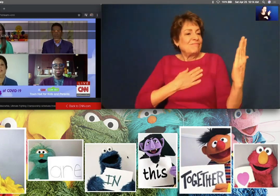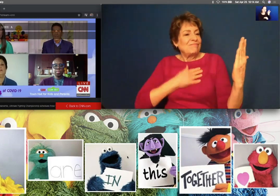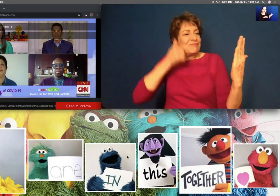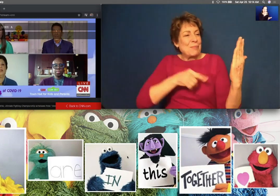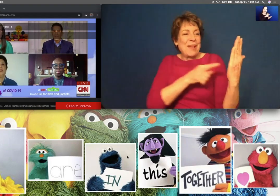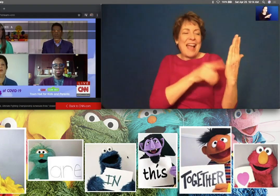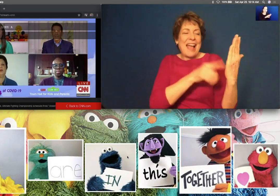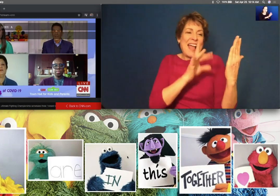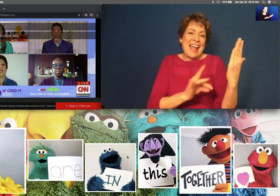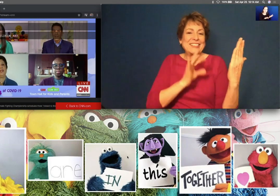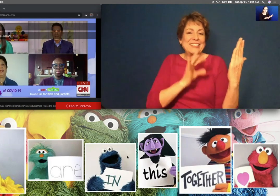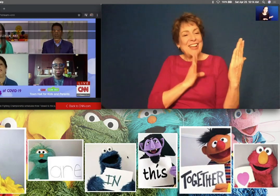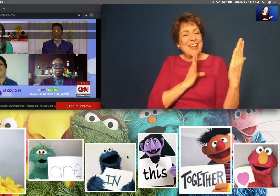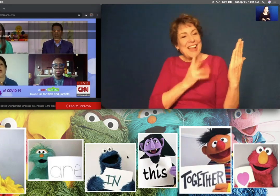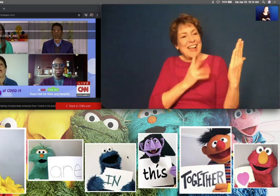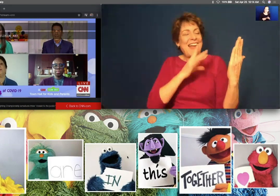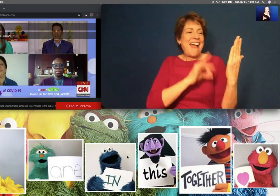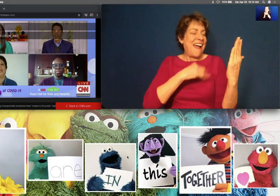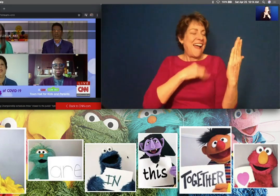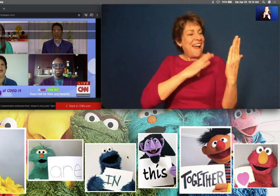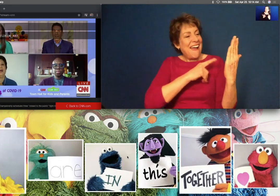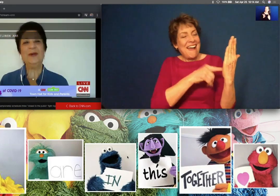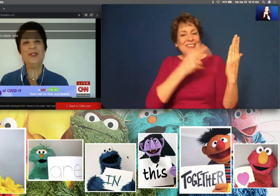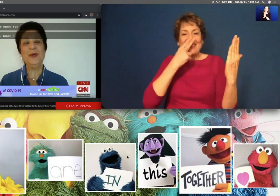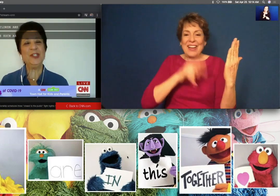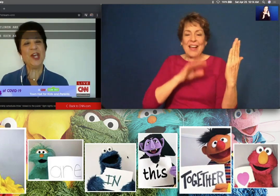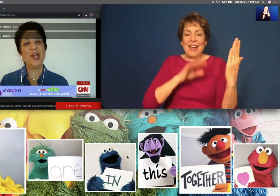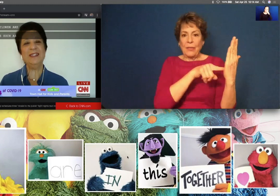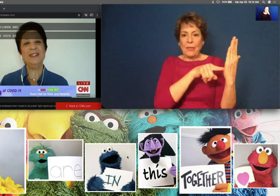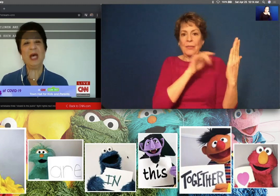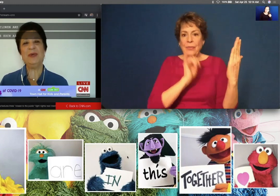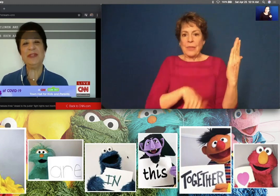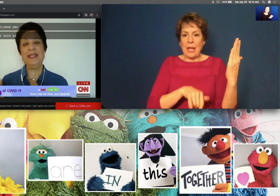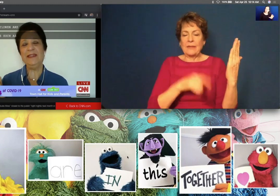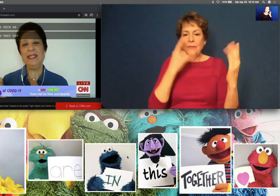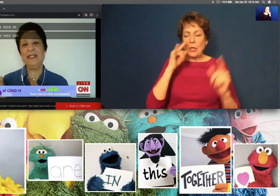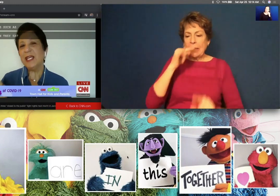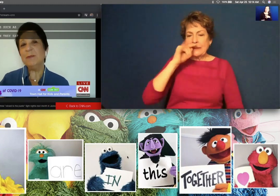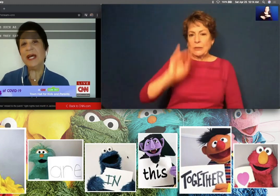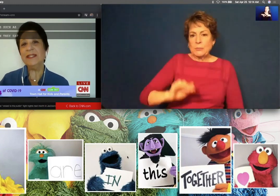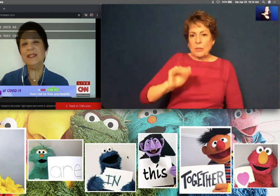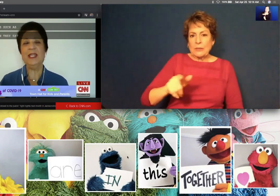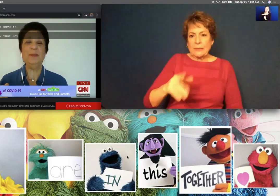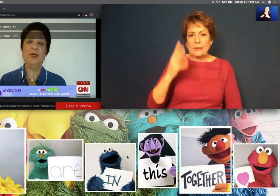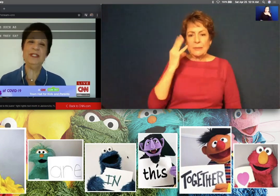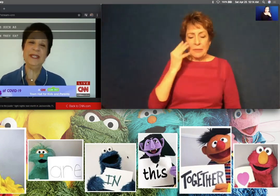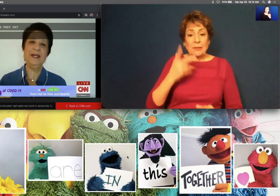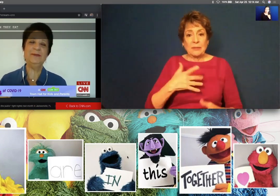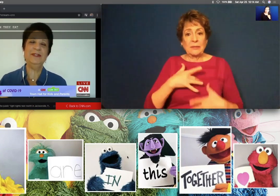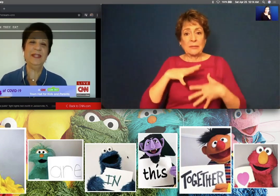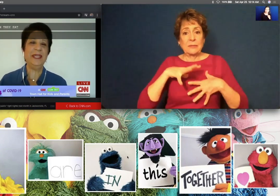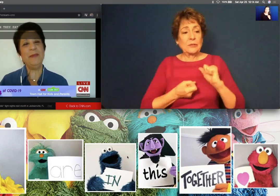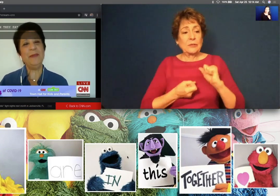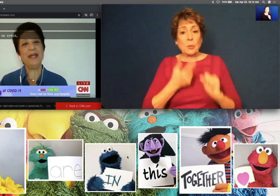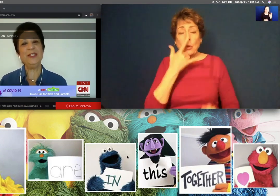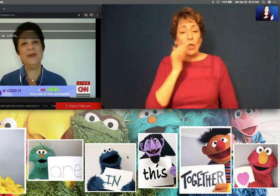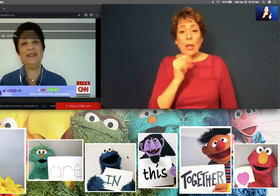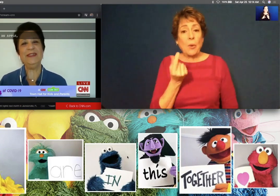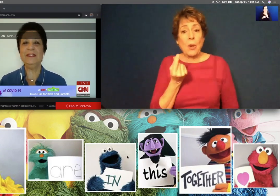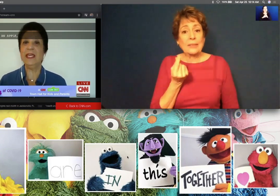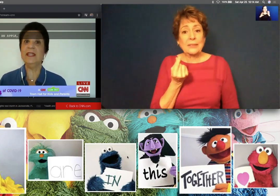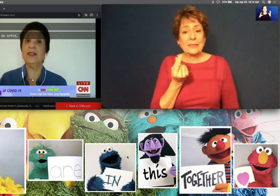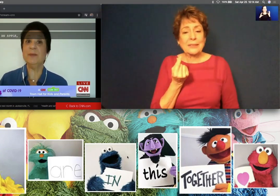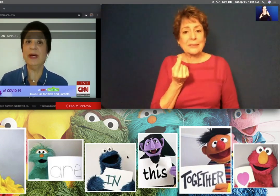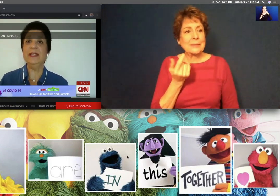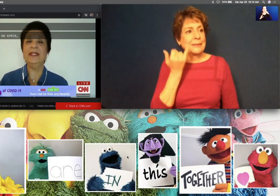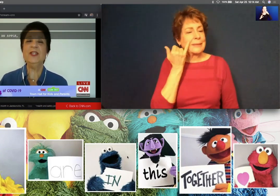grief, it's sort of like when they eat an apple. So when a child eats an apple, they take a bite, they put it down, they come back to it, they take